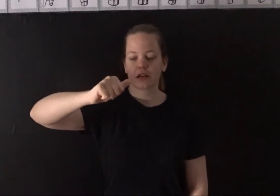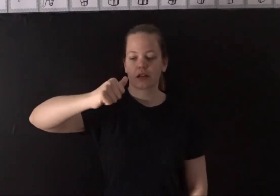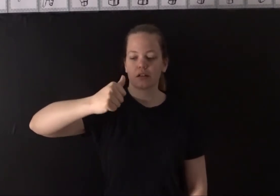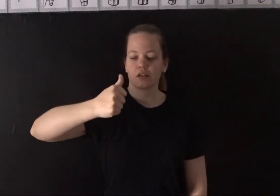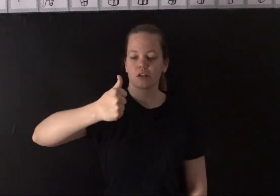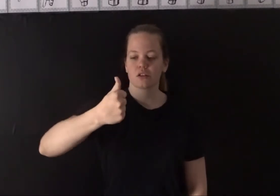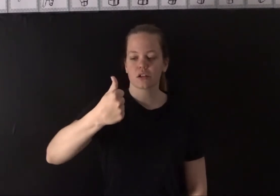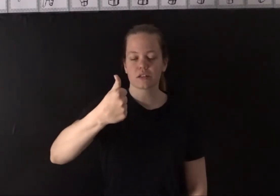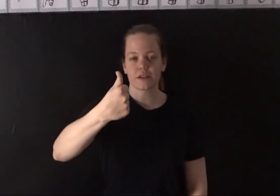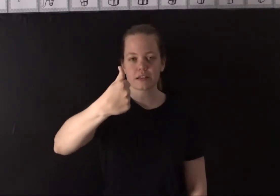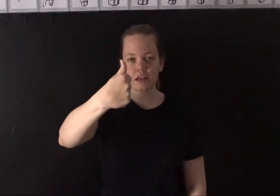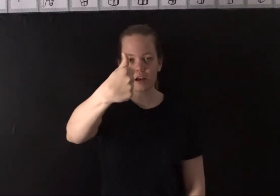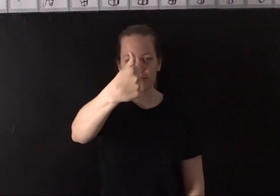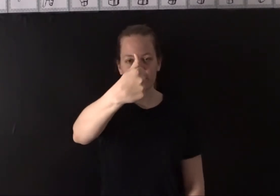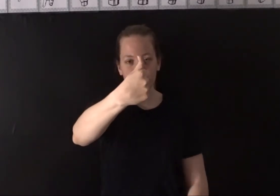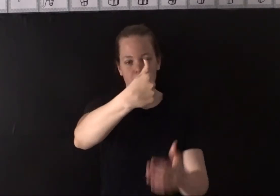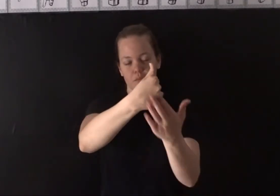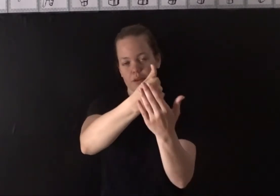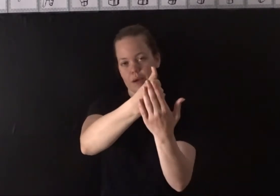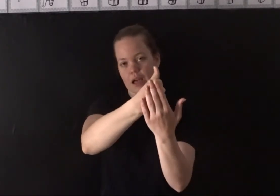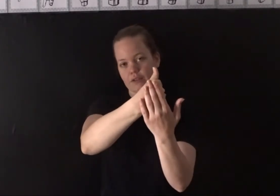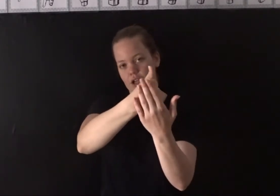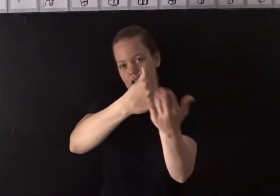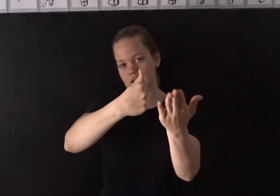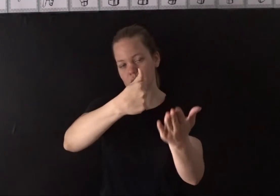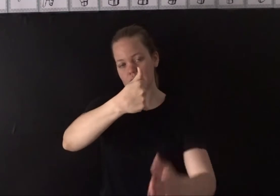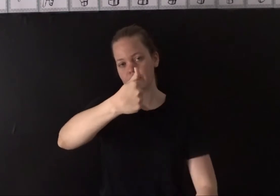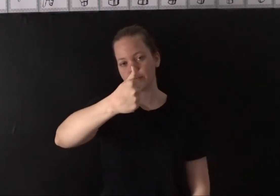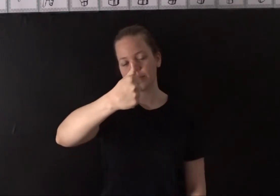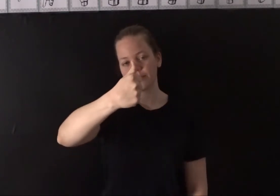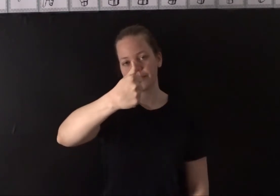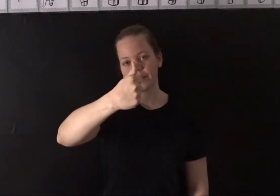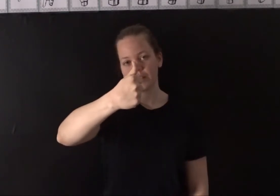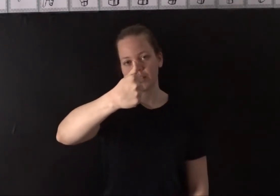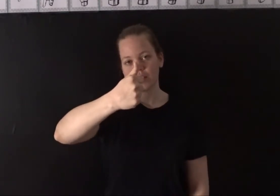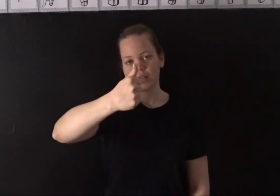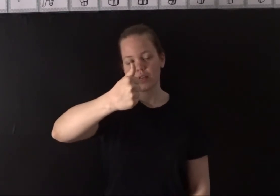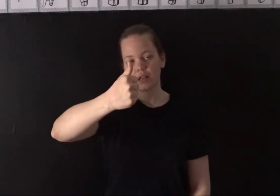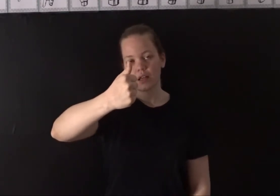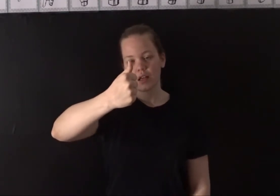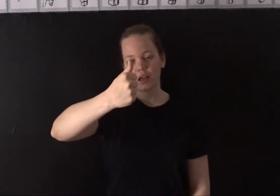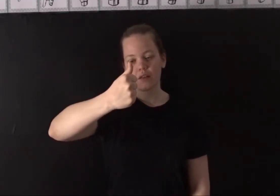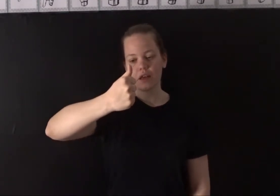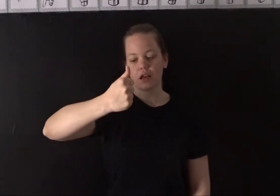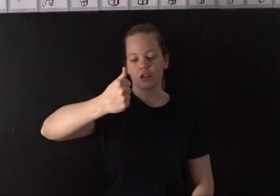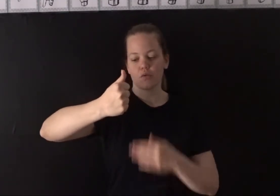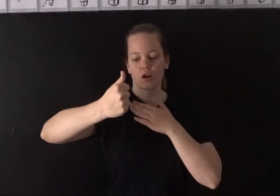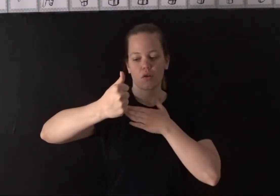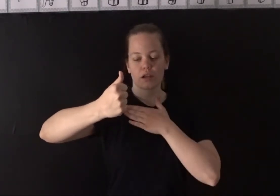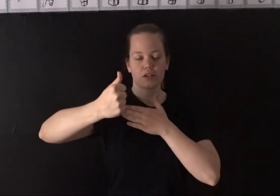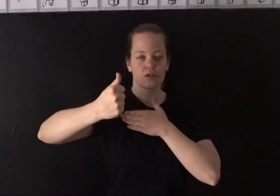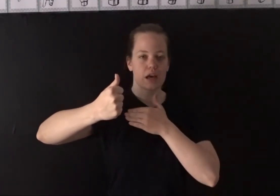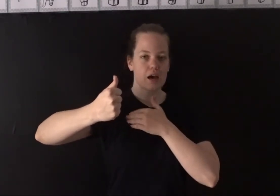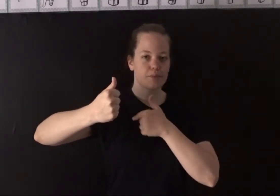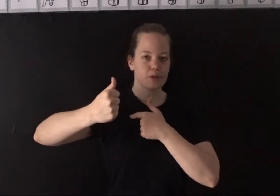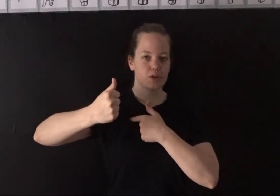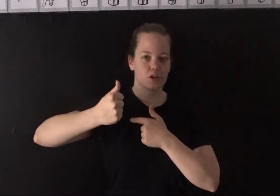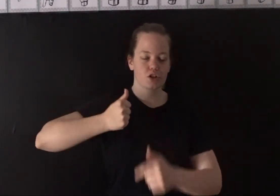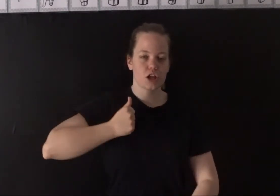hand so that it's facing up, but the back of your hand is away from you. And then you are going to tap your